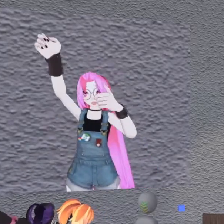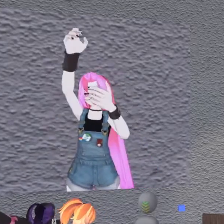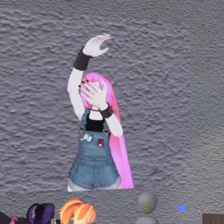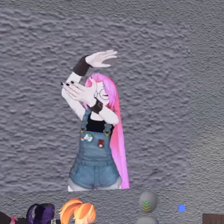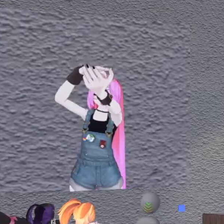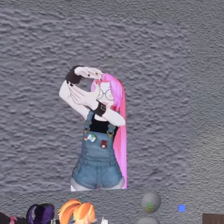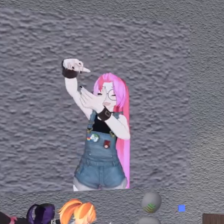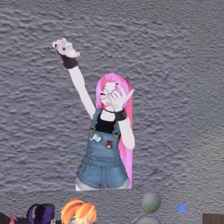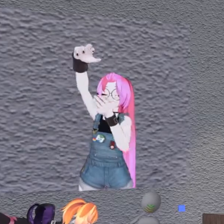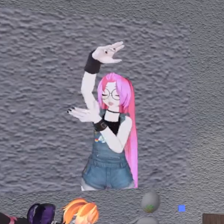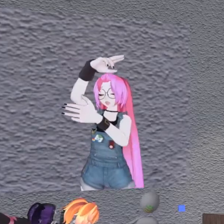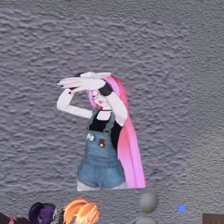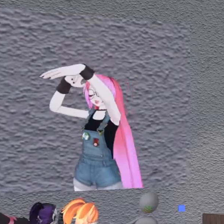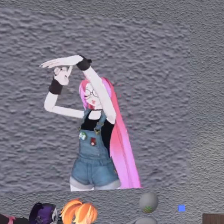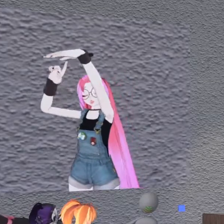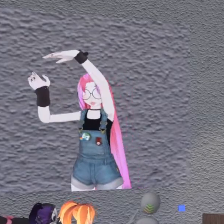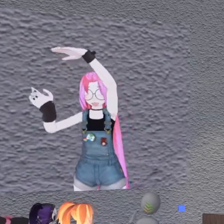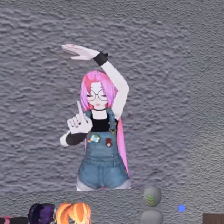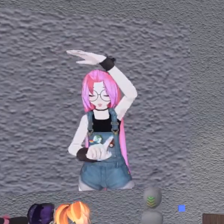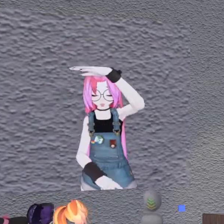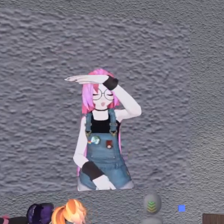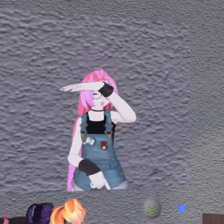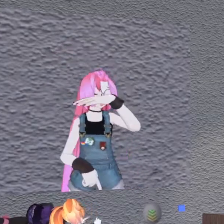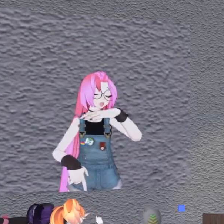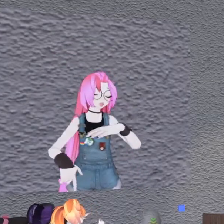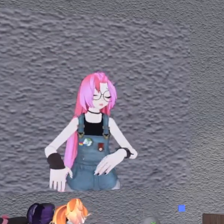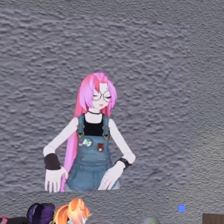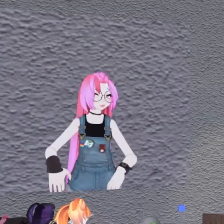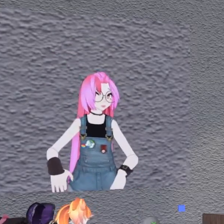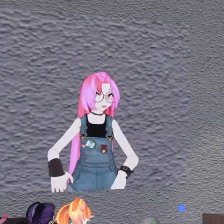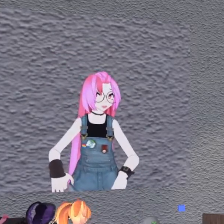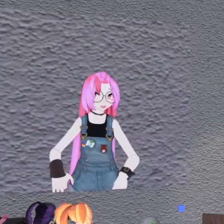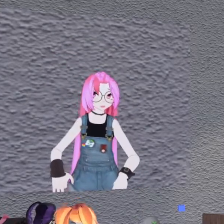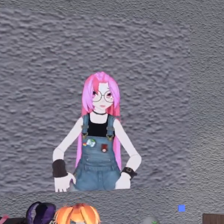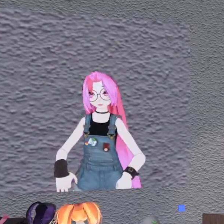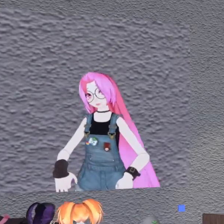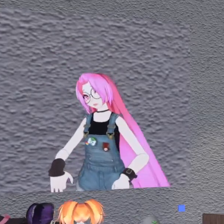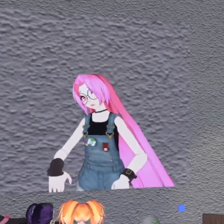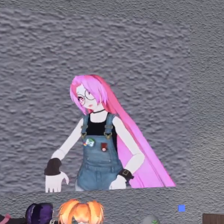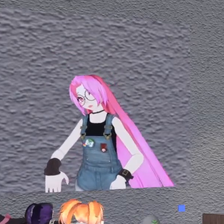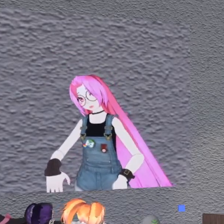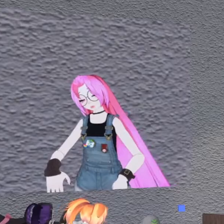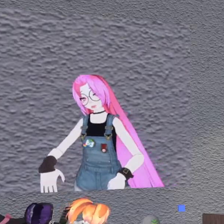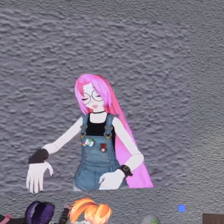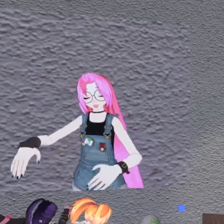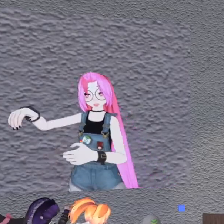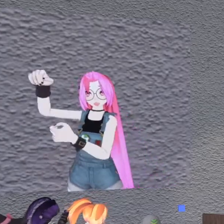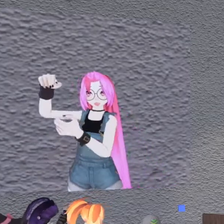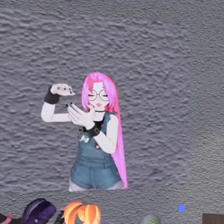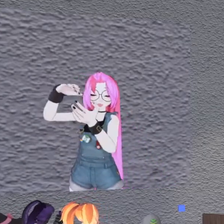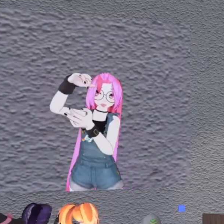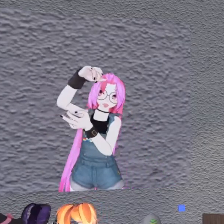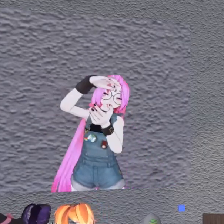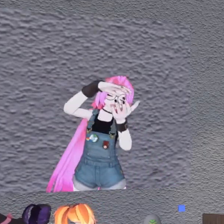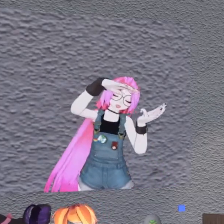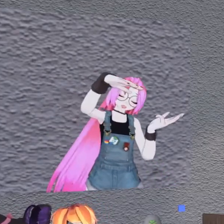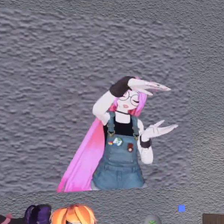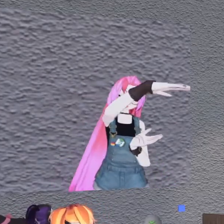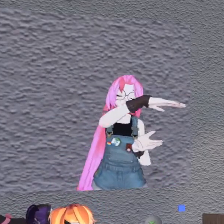there's a storm, here's a storm coming in, just like coming from the cloud. Yeah. Yeah, that's another good one. It's like clouds or storm coming